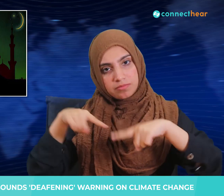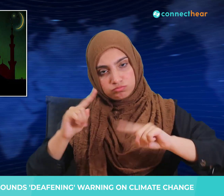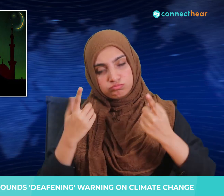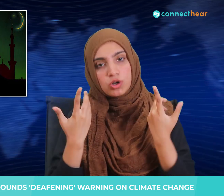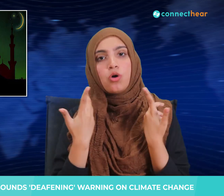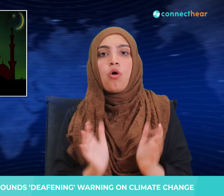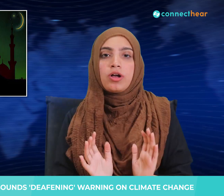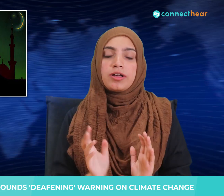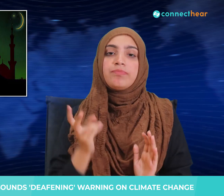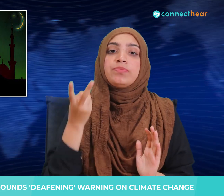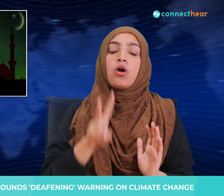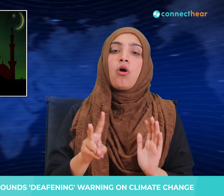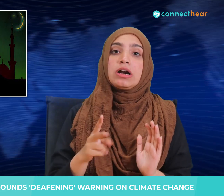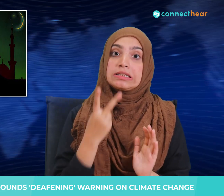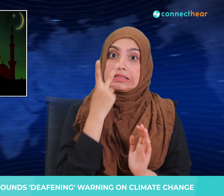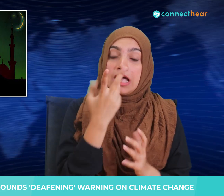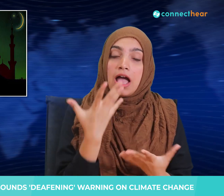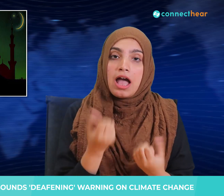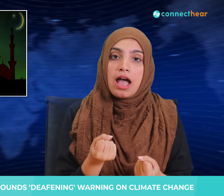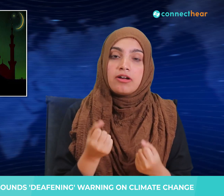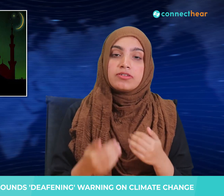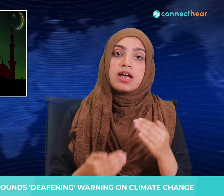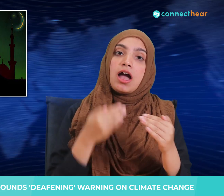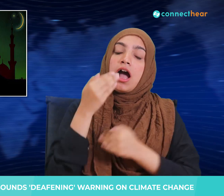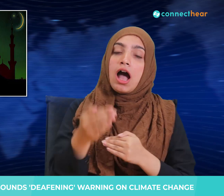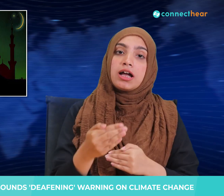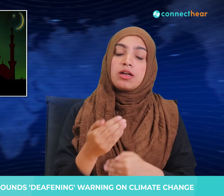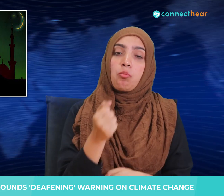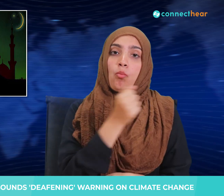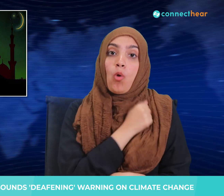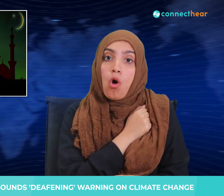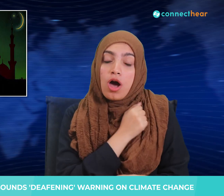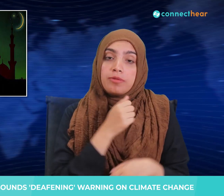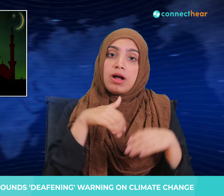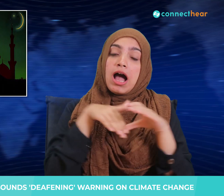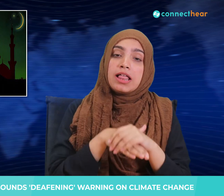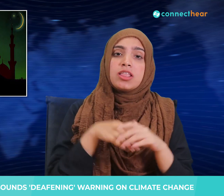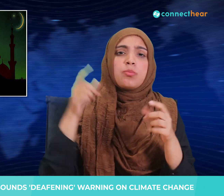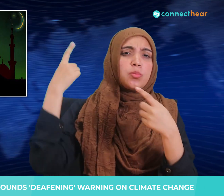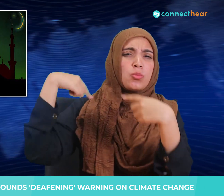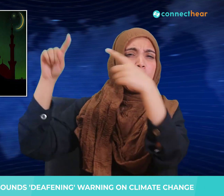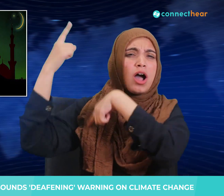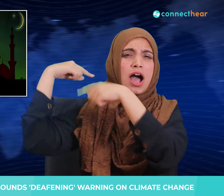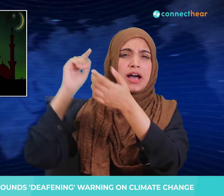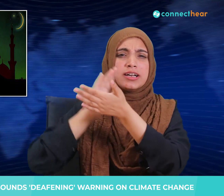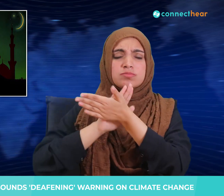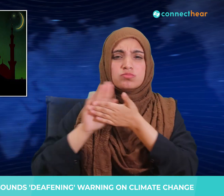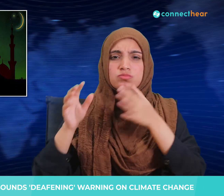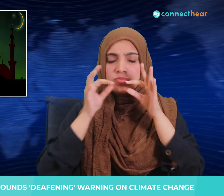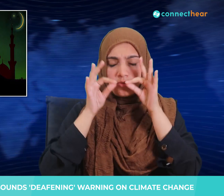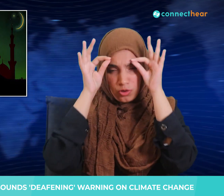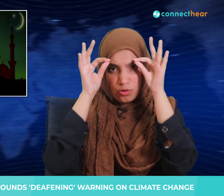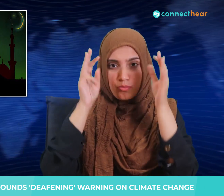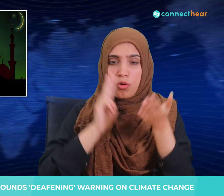month of mourning for the 7th century martyrdom of Hazrat Imam Hussain, the grandson of Prophet Muhammad, peace be upon